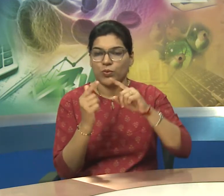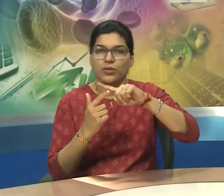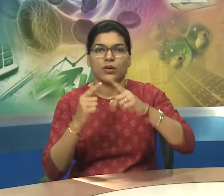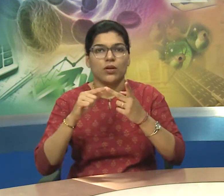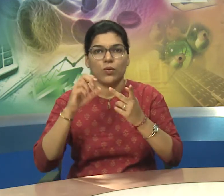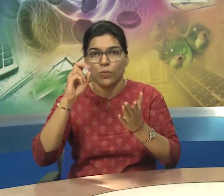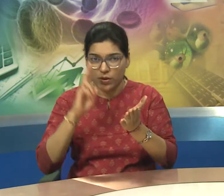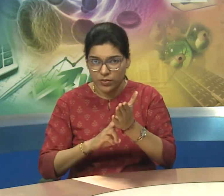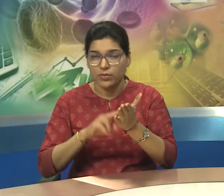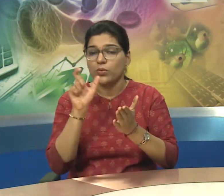Distribution.